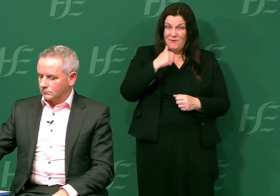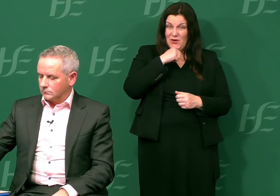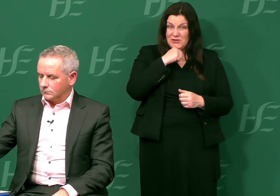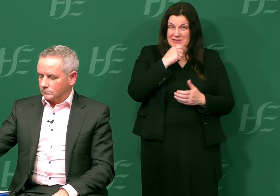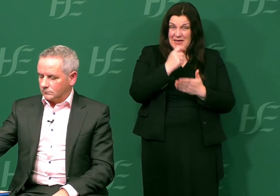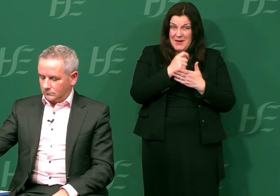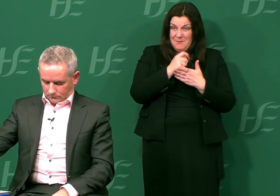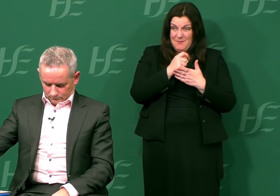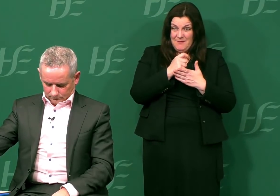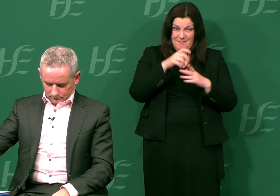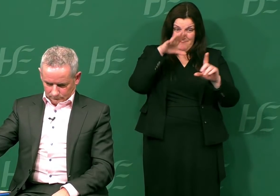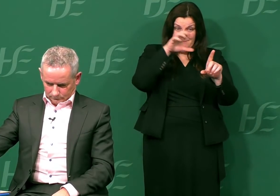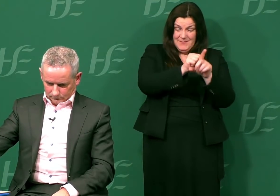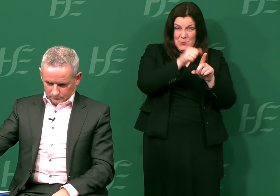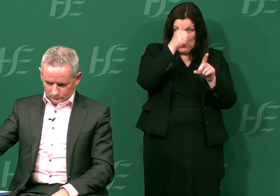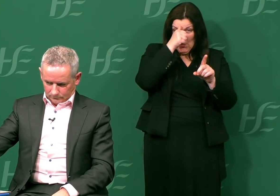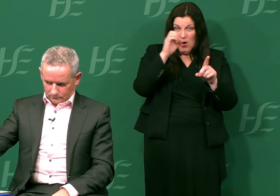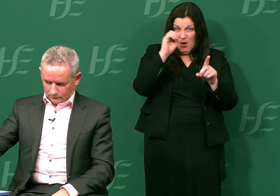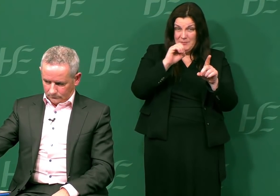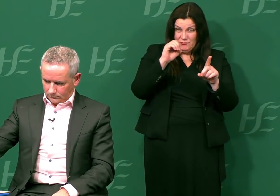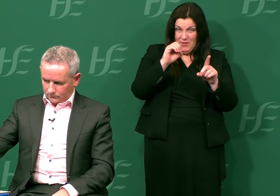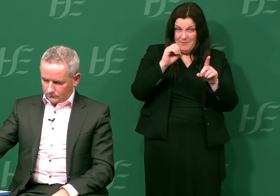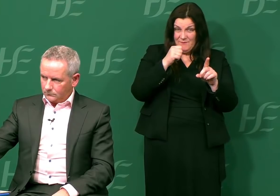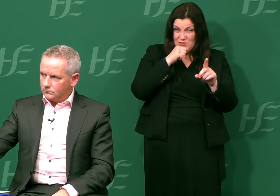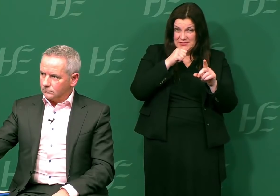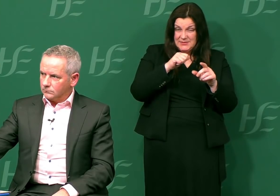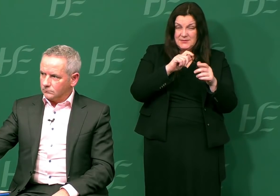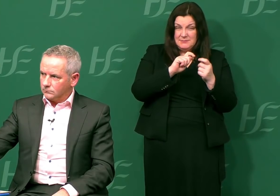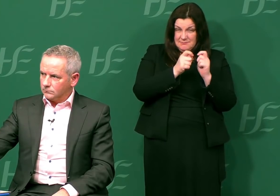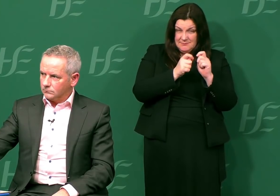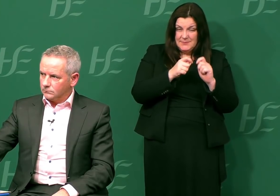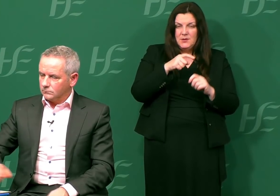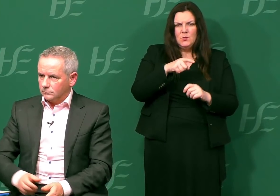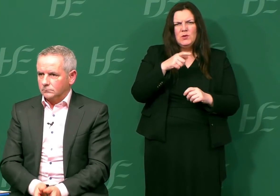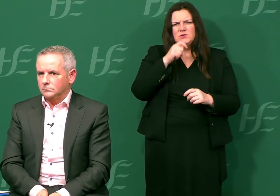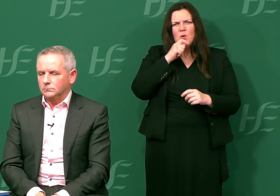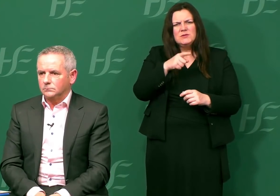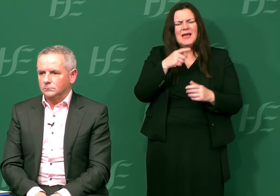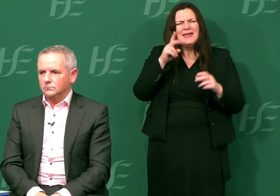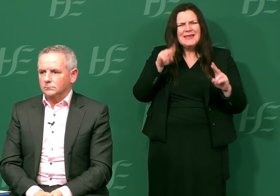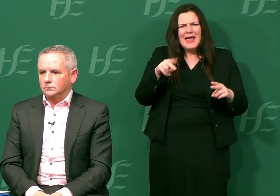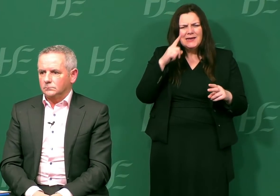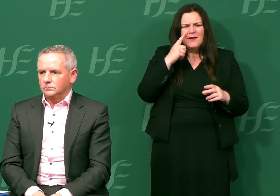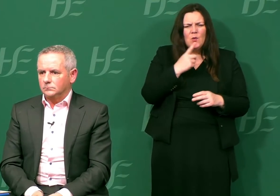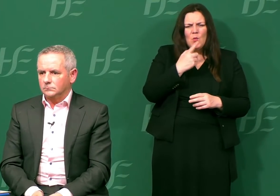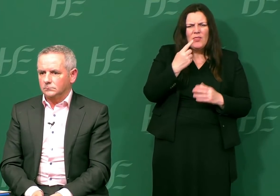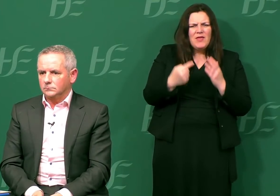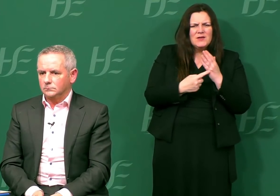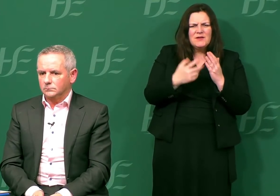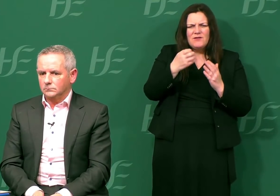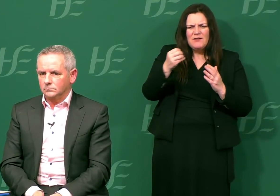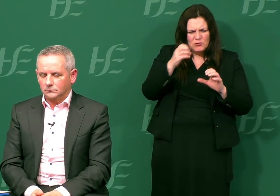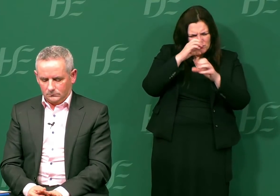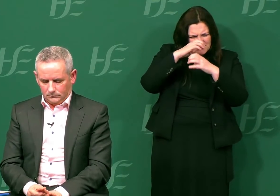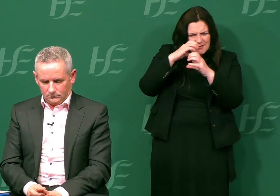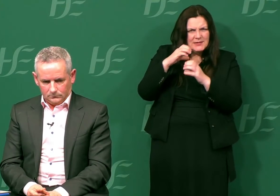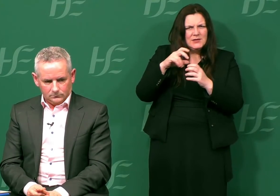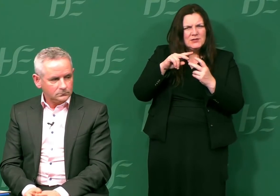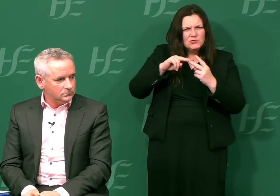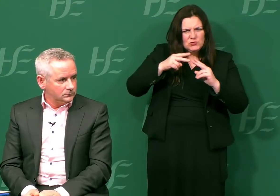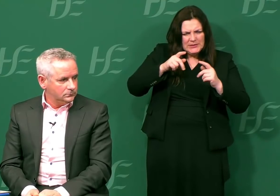case. We were told the capacity is to hold genome sequence around 1,500 cases a week. So how many did we do in the last 7 days?